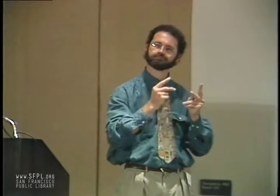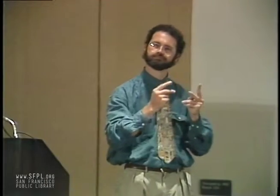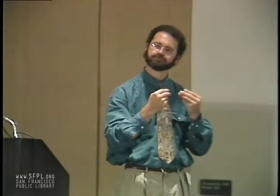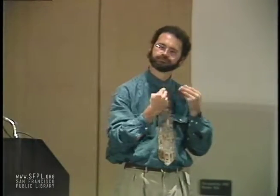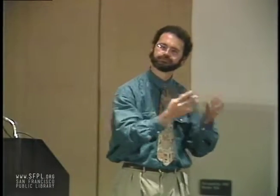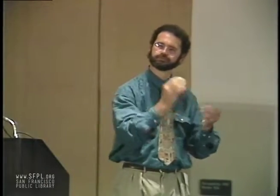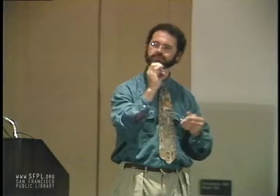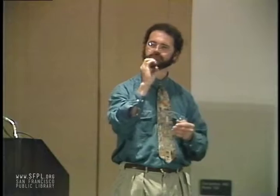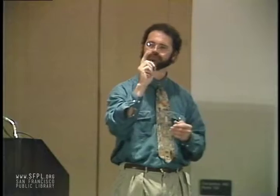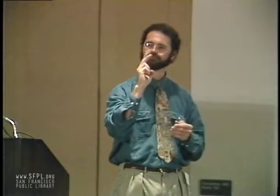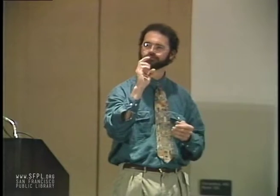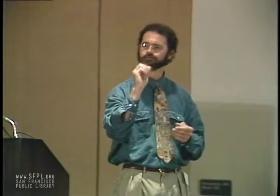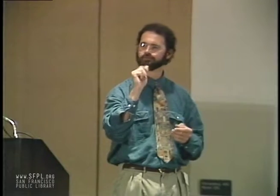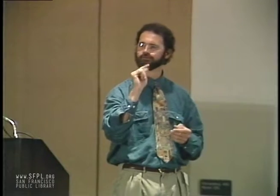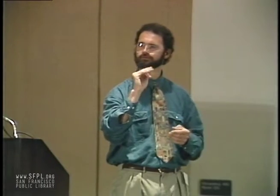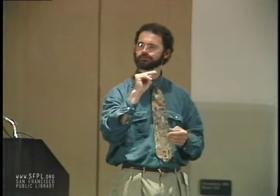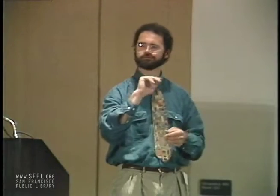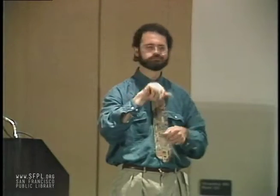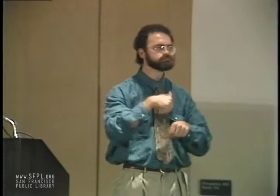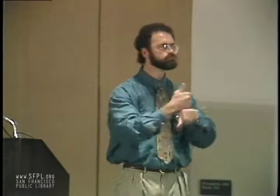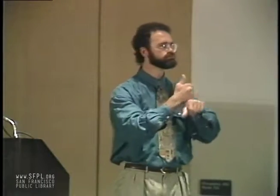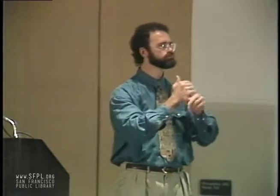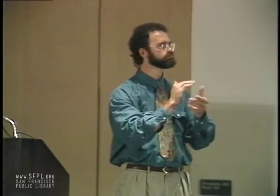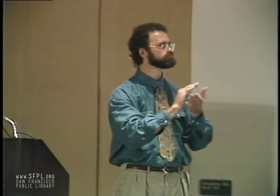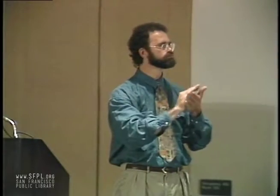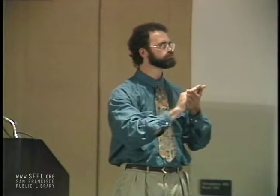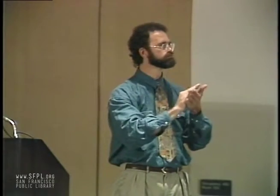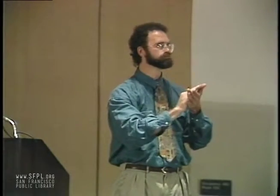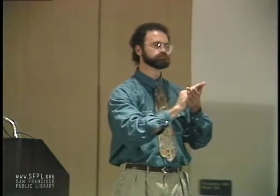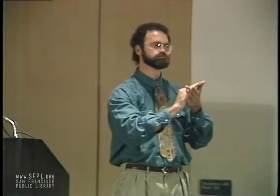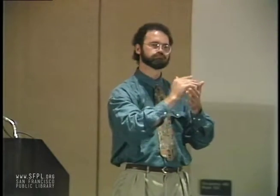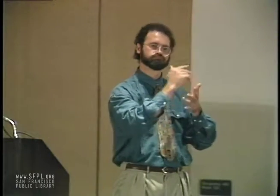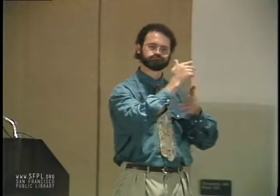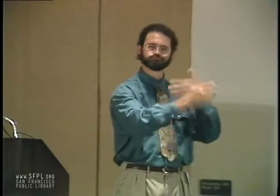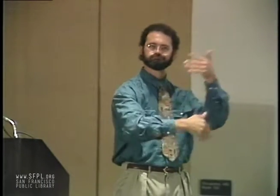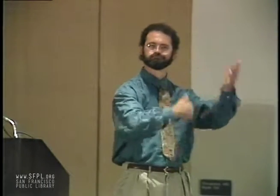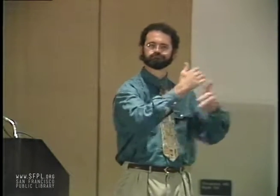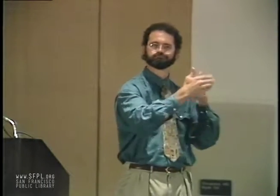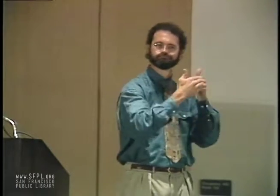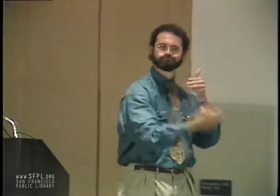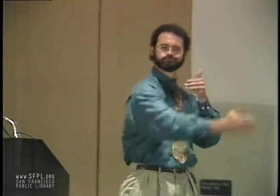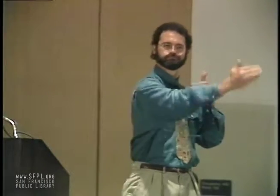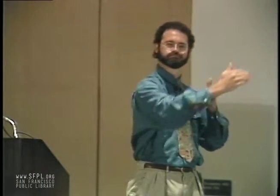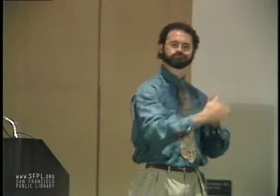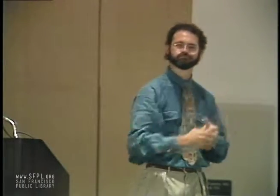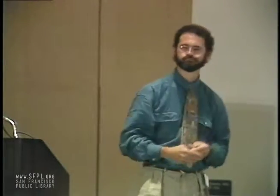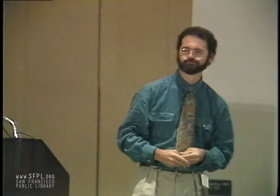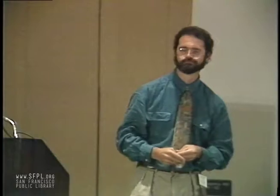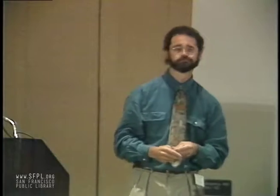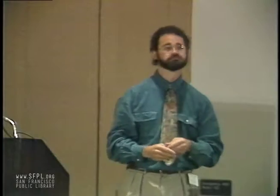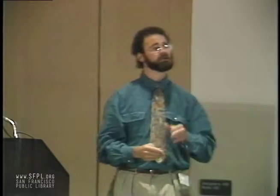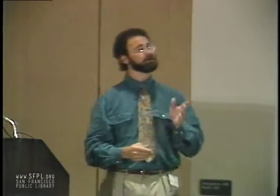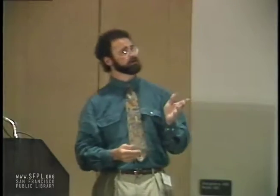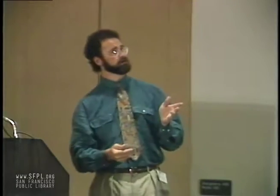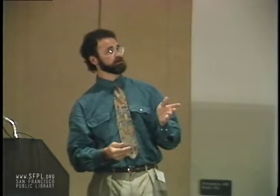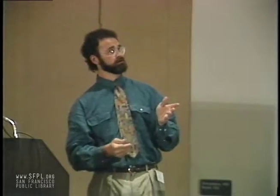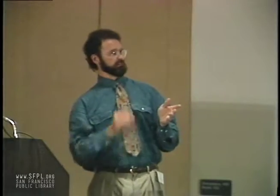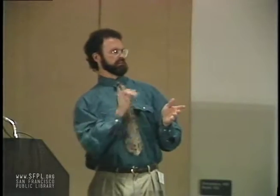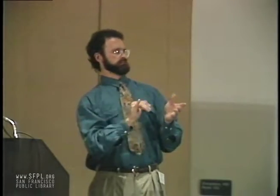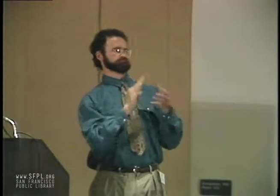And then he had a fantasy of setting up a school for deaf people. And that's where it